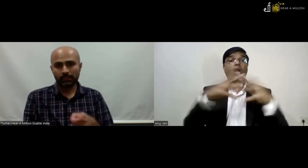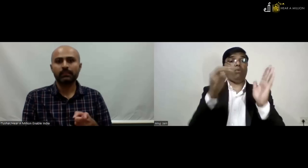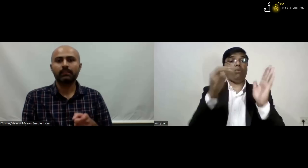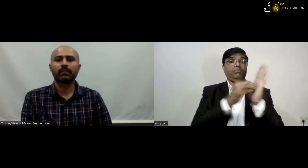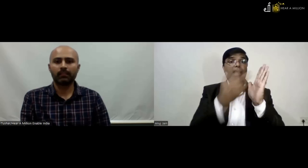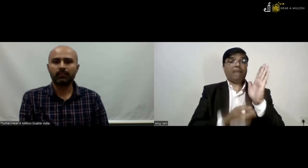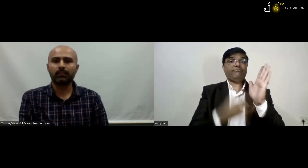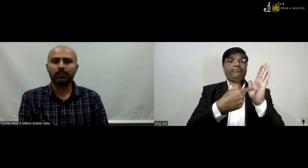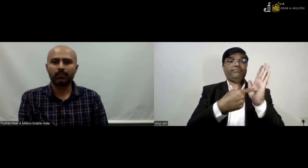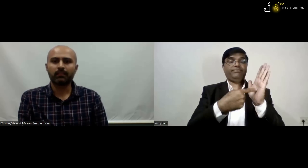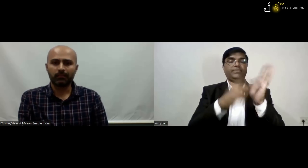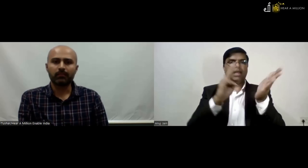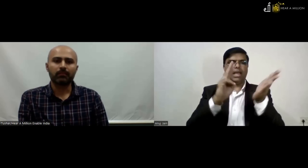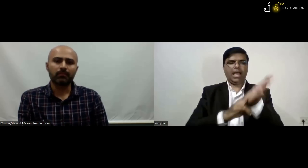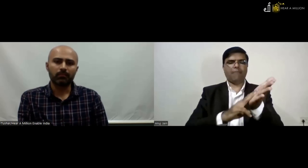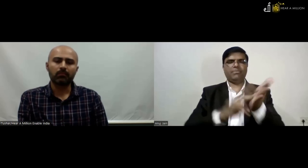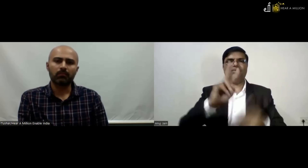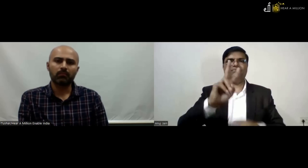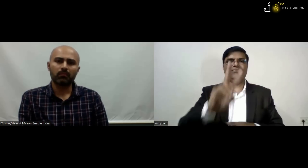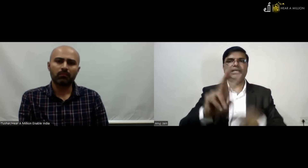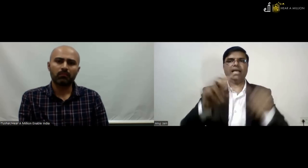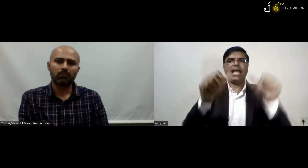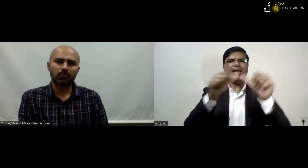drive? They need hearing aids. How would you hear?